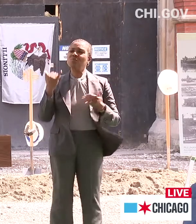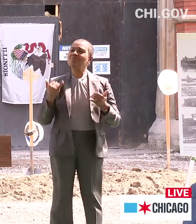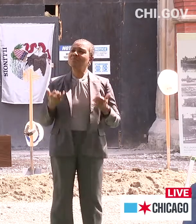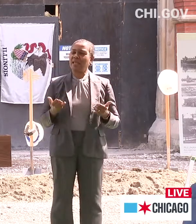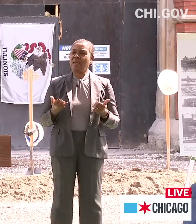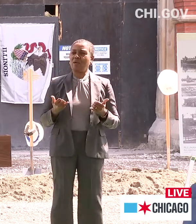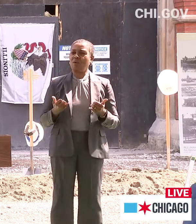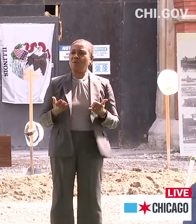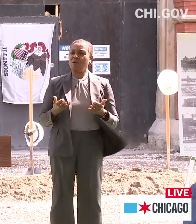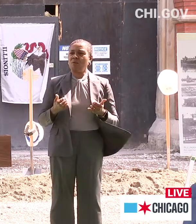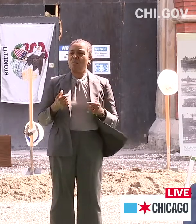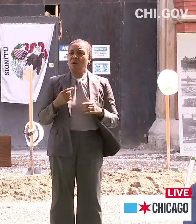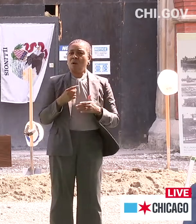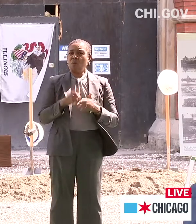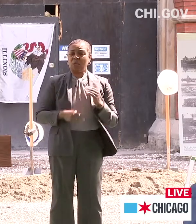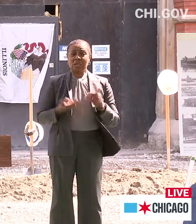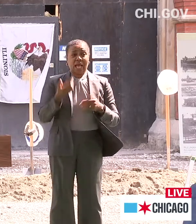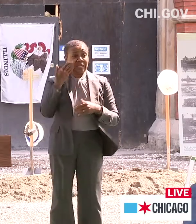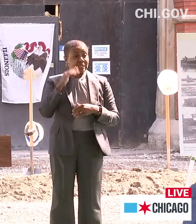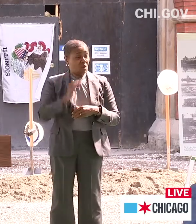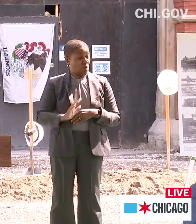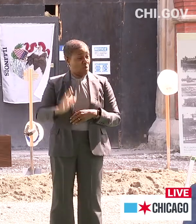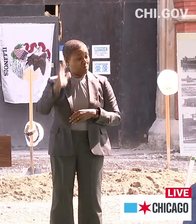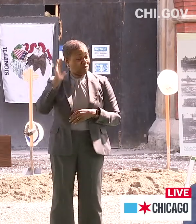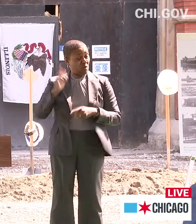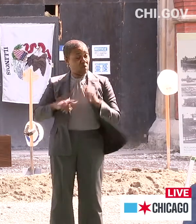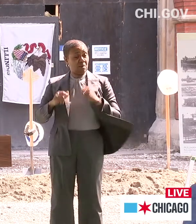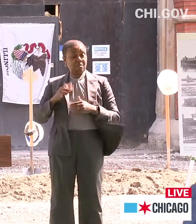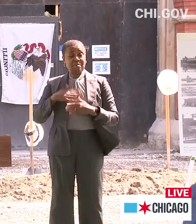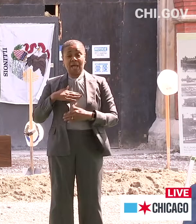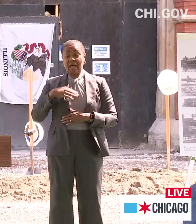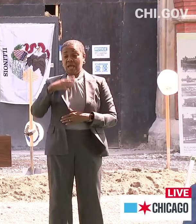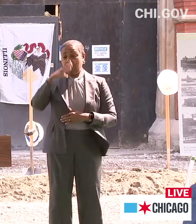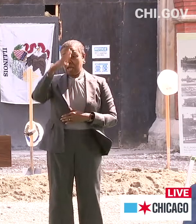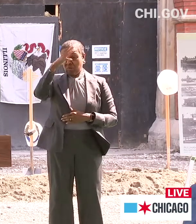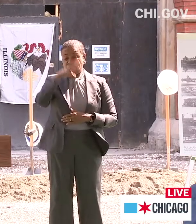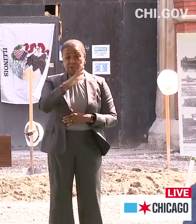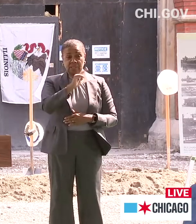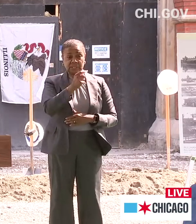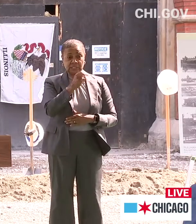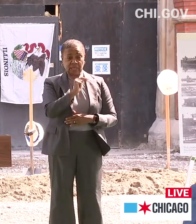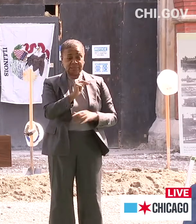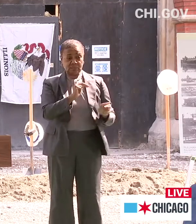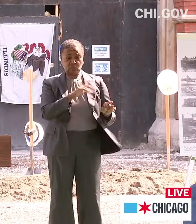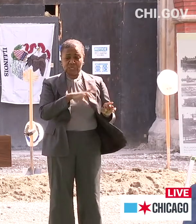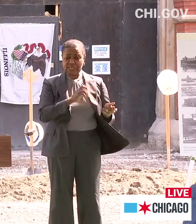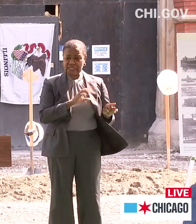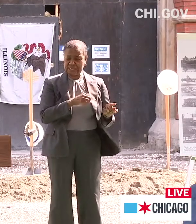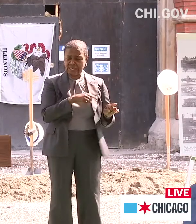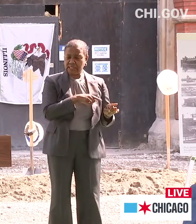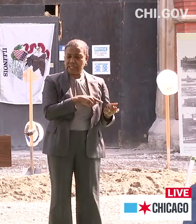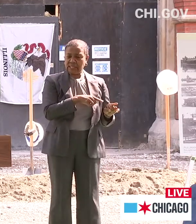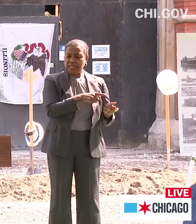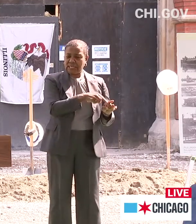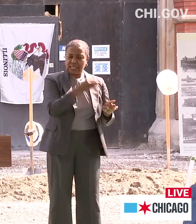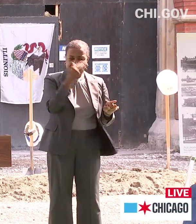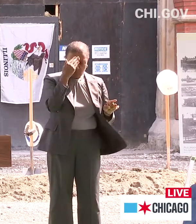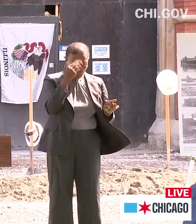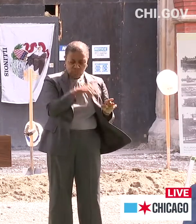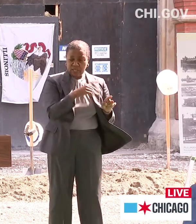that I didn't know then what my Grandpa Thompson did. He knew that when those